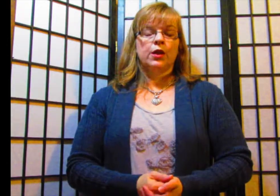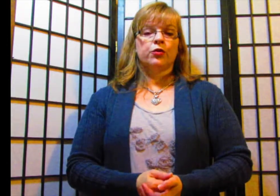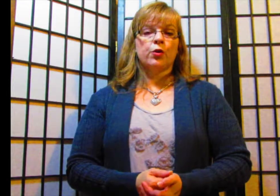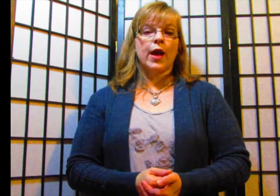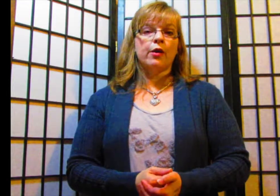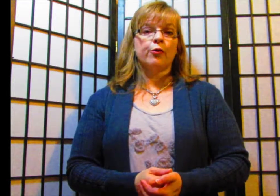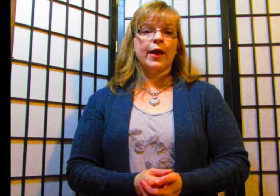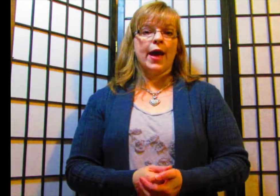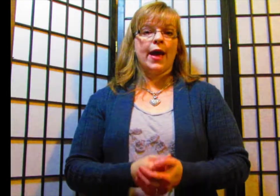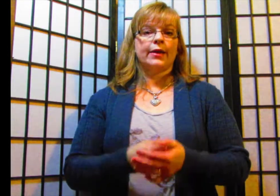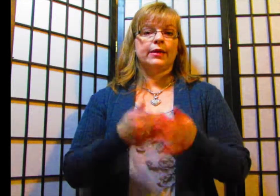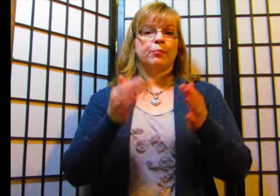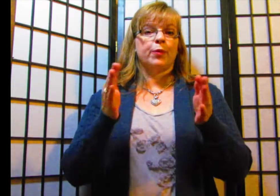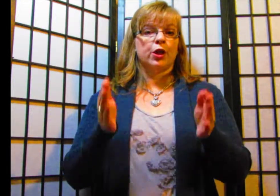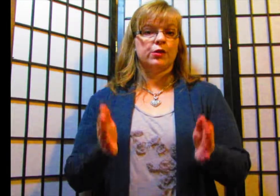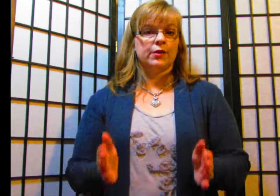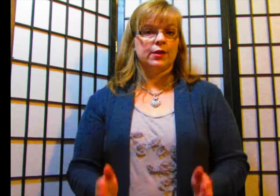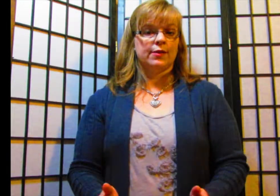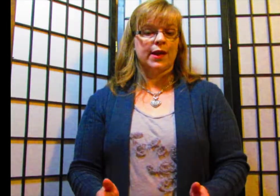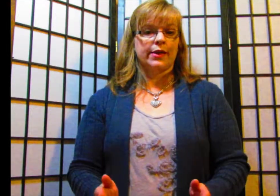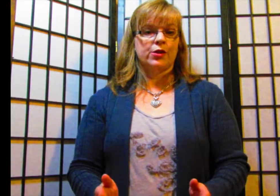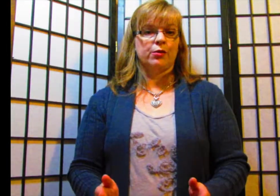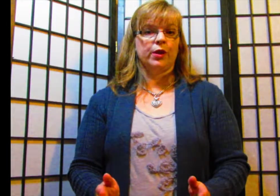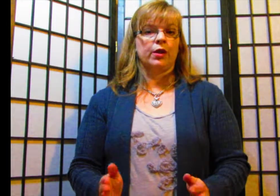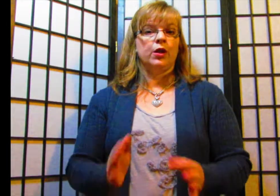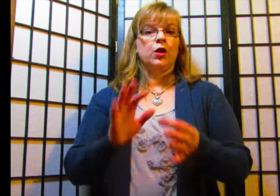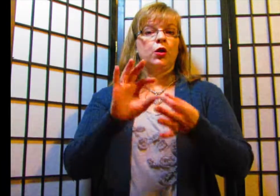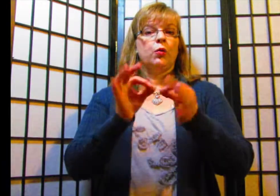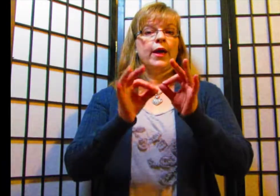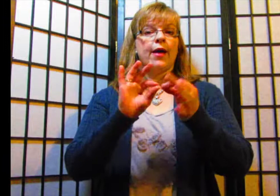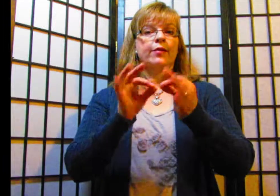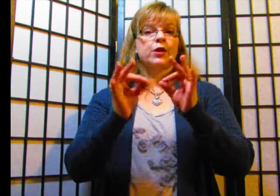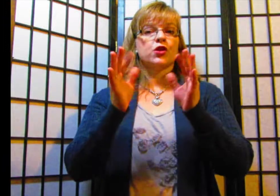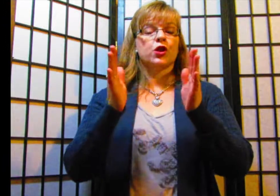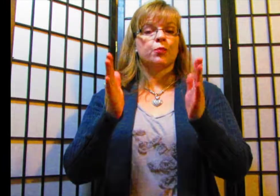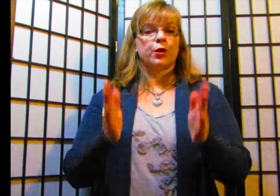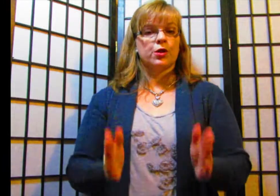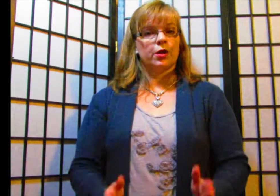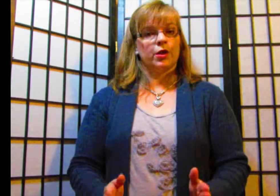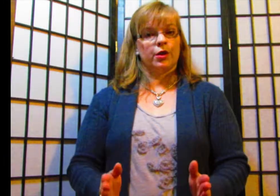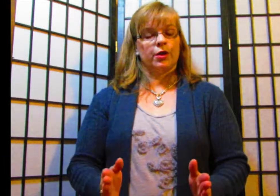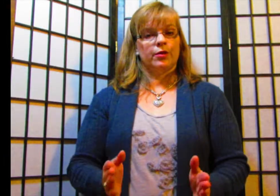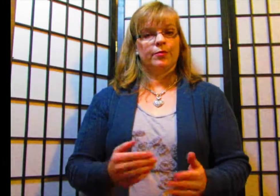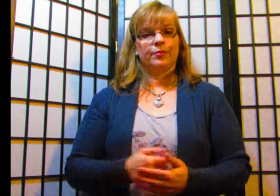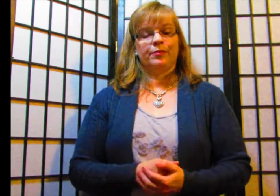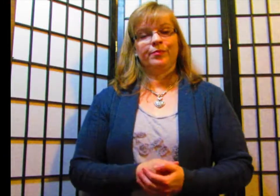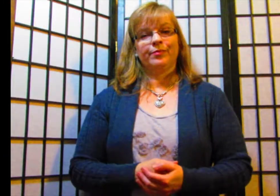So now if we add the person sign to it, we have interpreter.